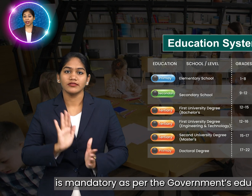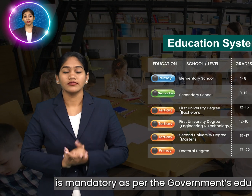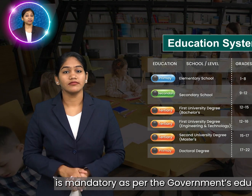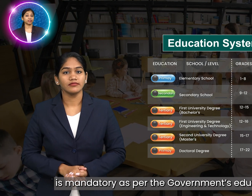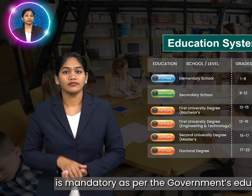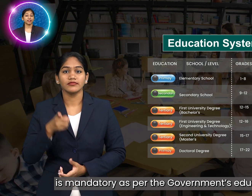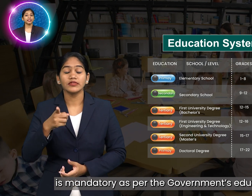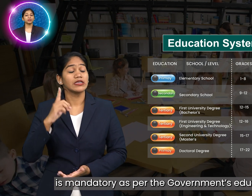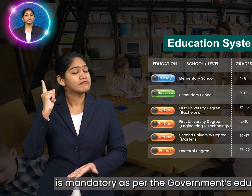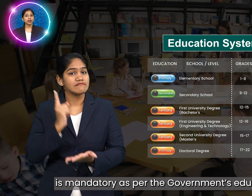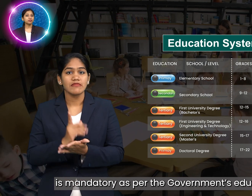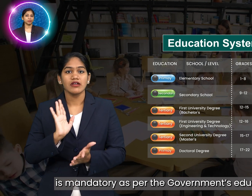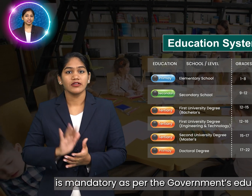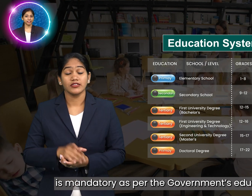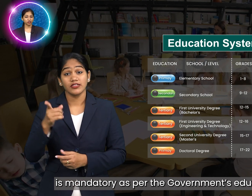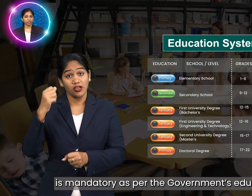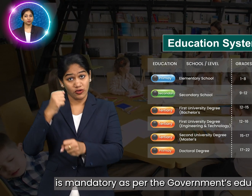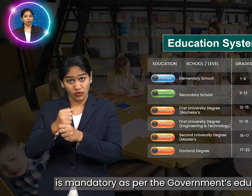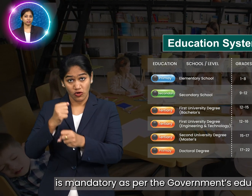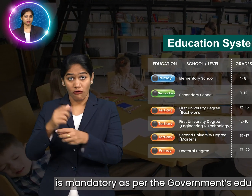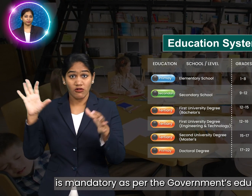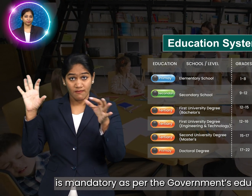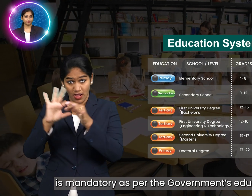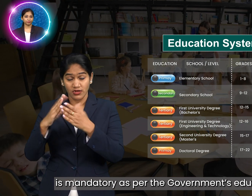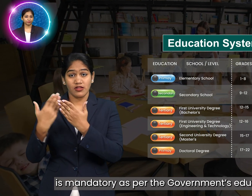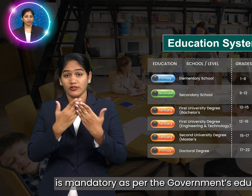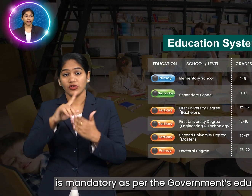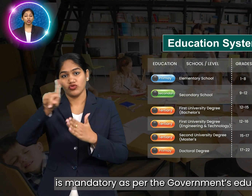is mandatory as per the government's education policy